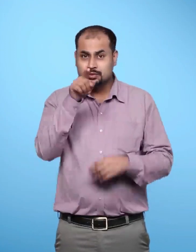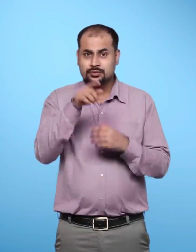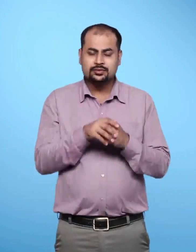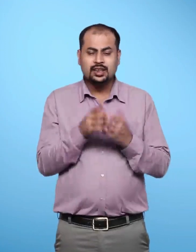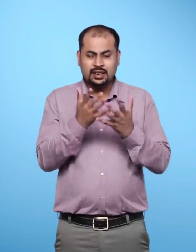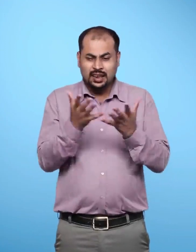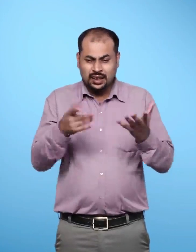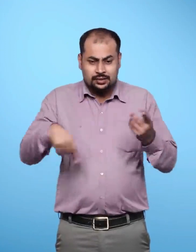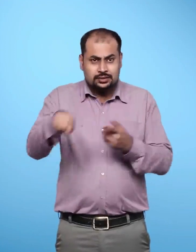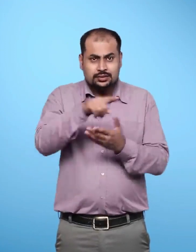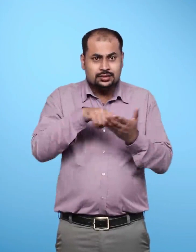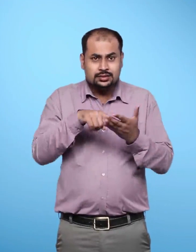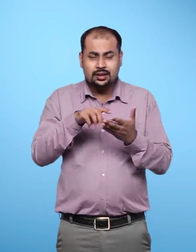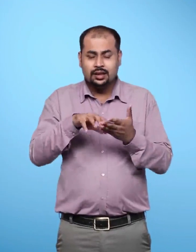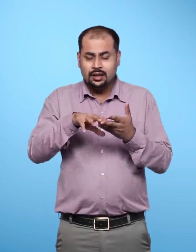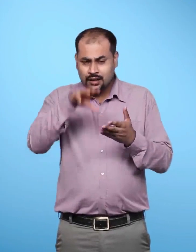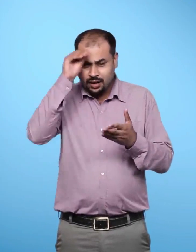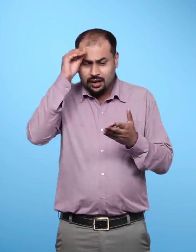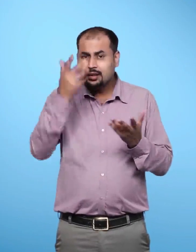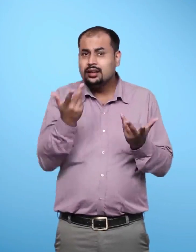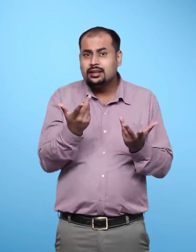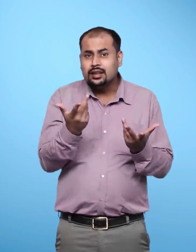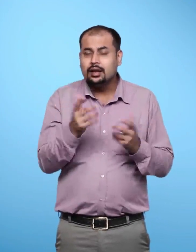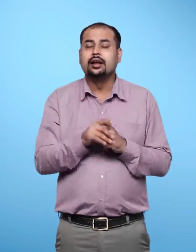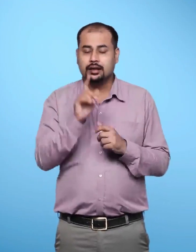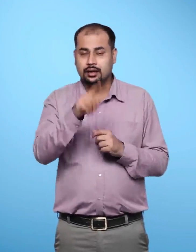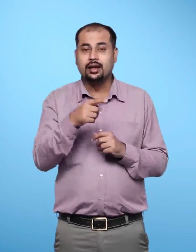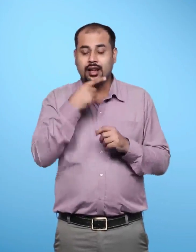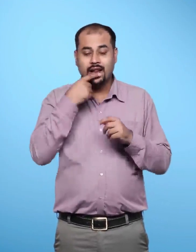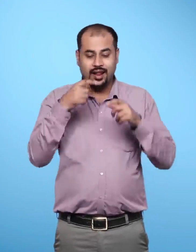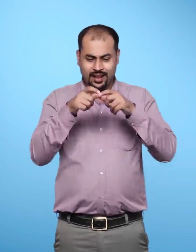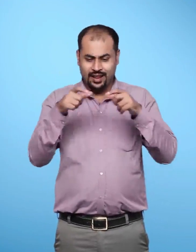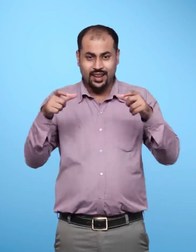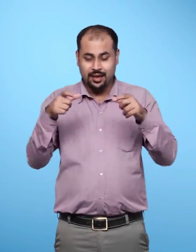You had read that there are about 1 lakh brick kilns